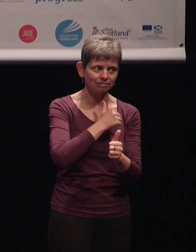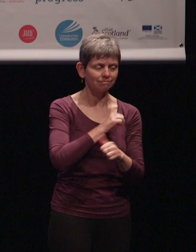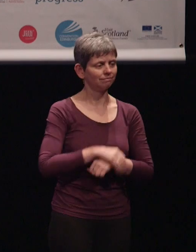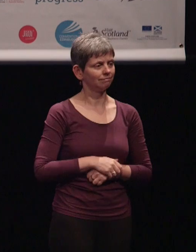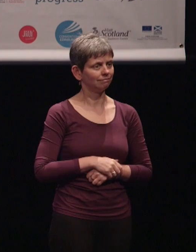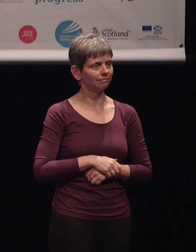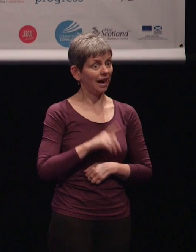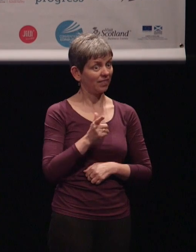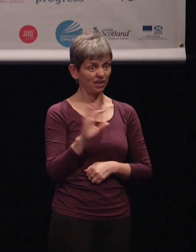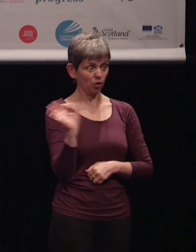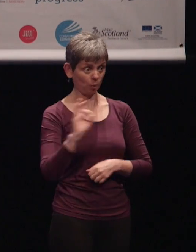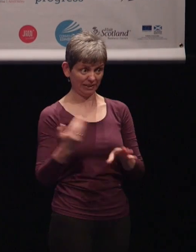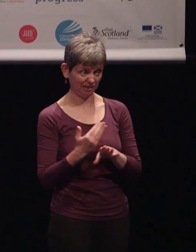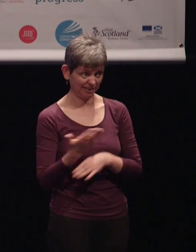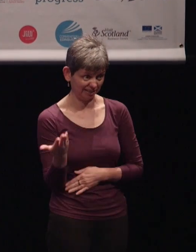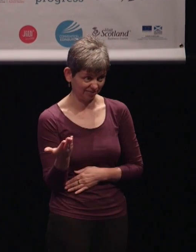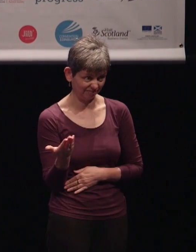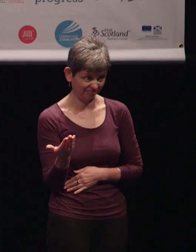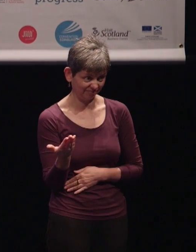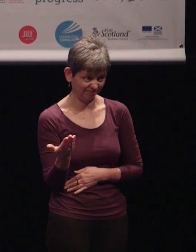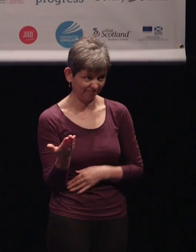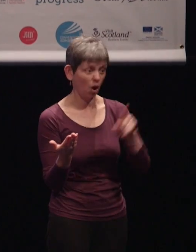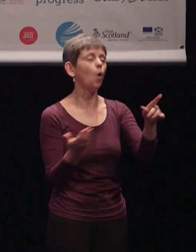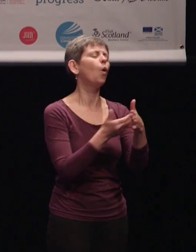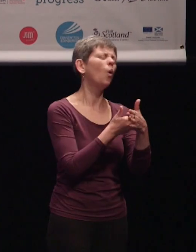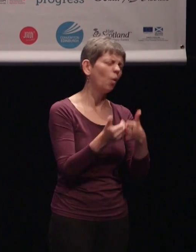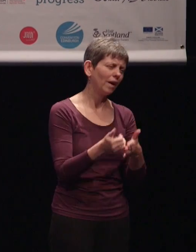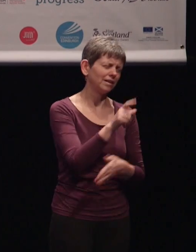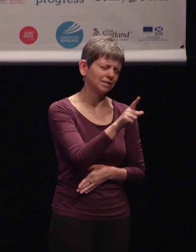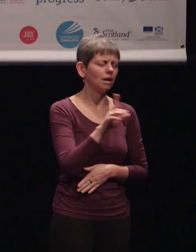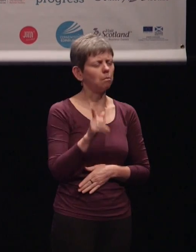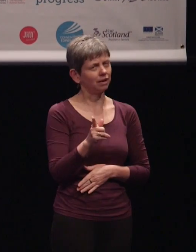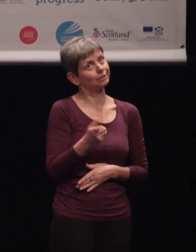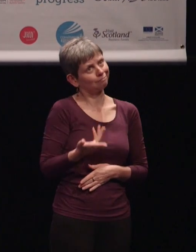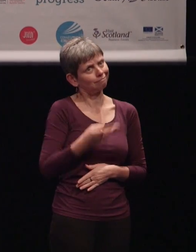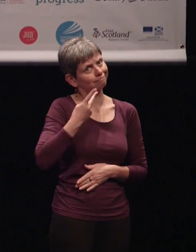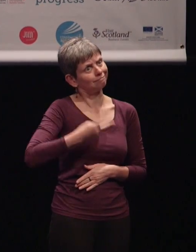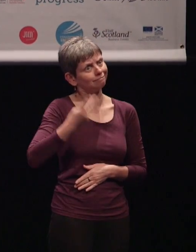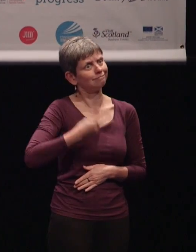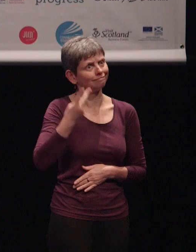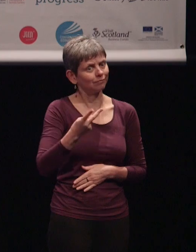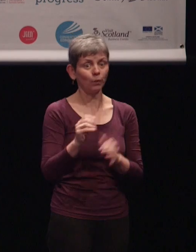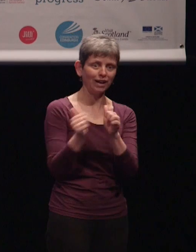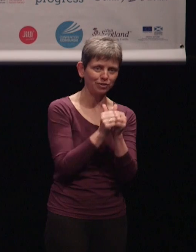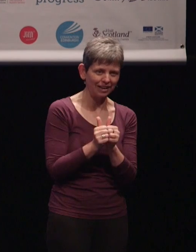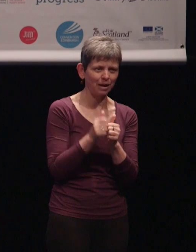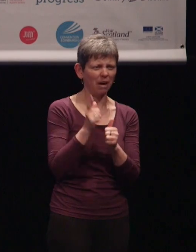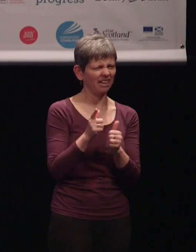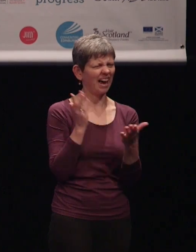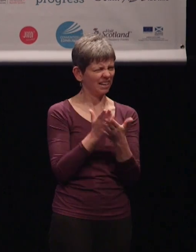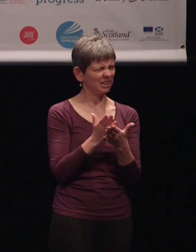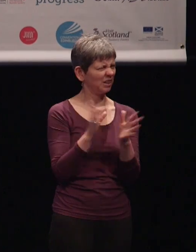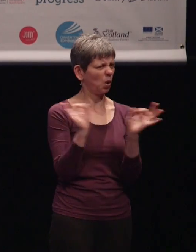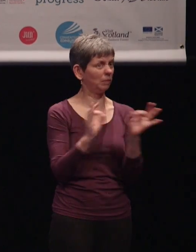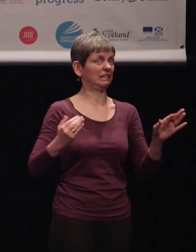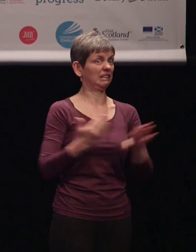that. I'm not saying this happens all the time, but too often it does. So as a staff counselor,